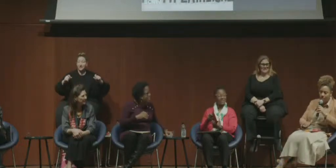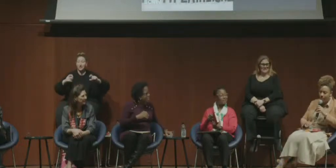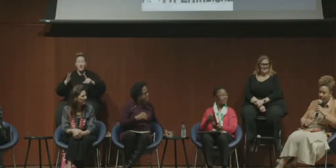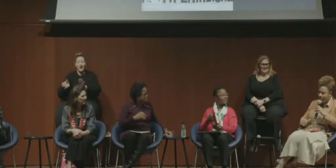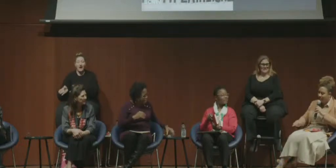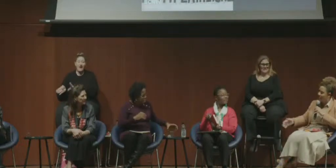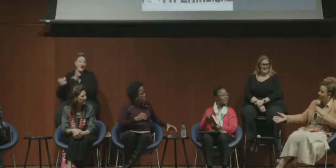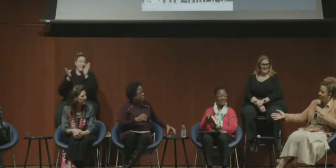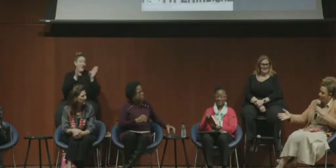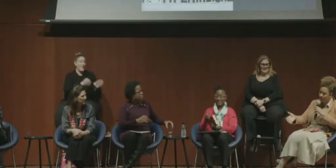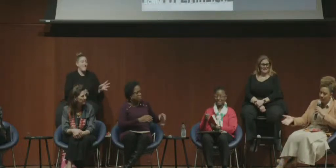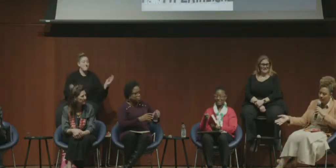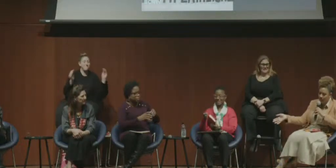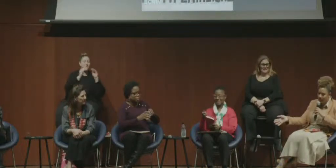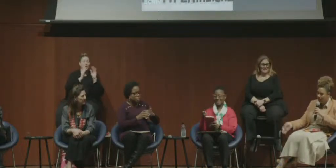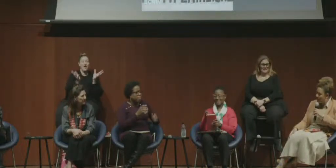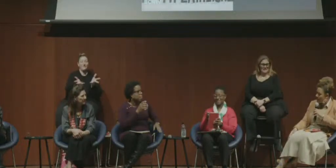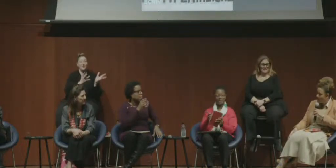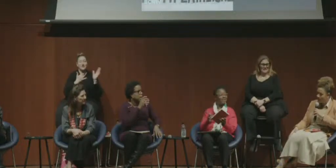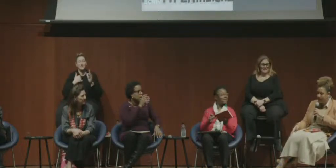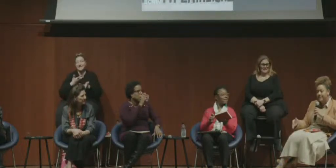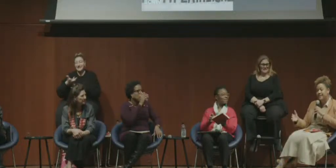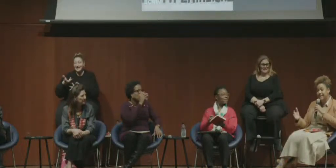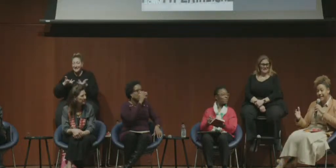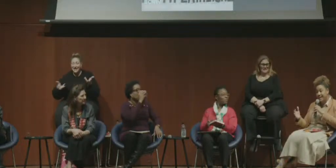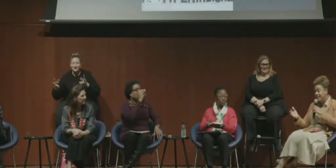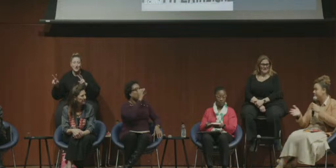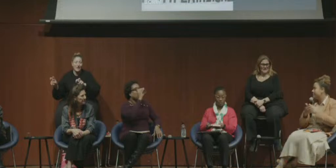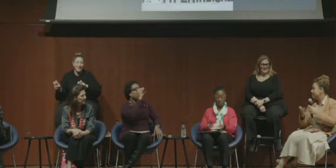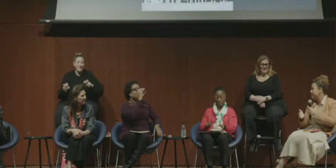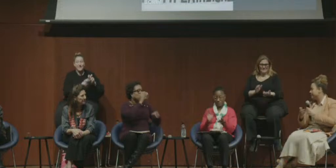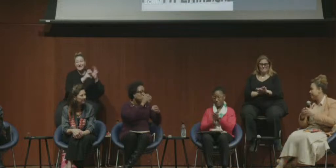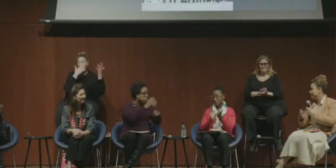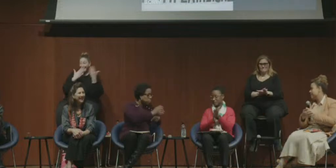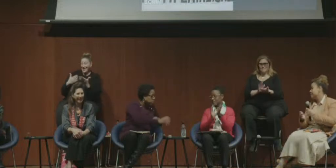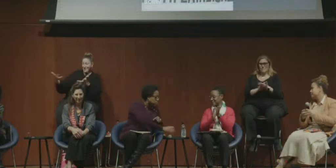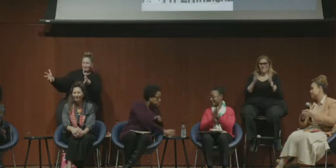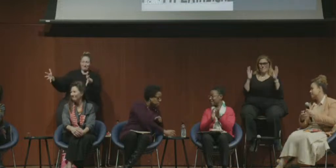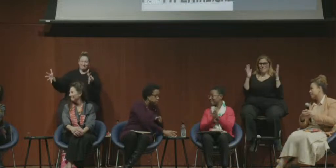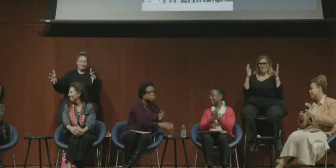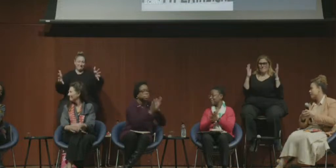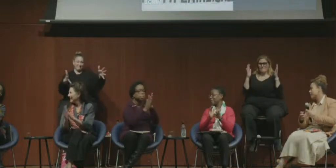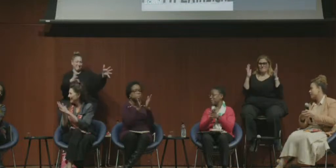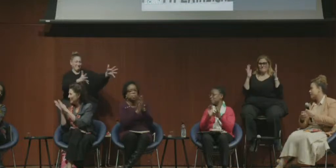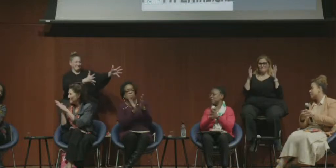into more conversation. Please feel free to engage our panelists. Let's thank them.